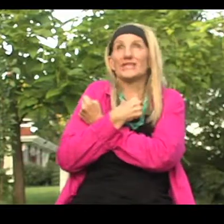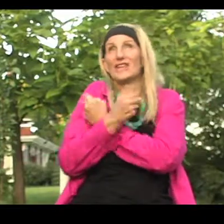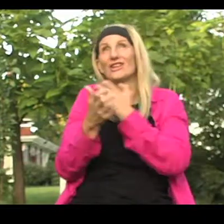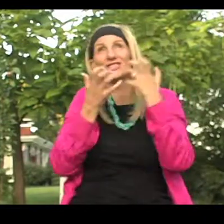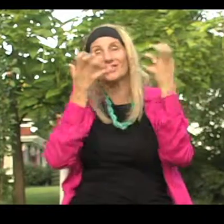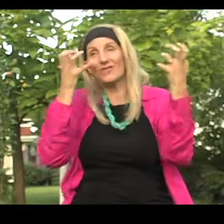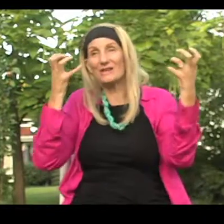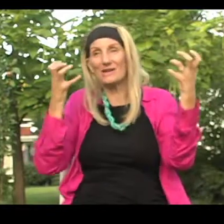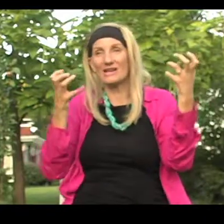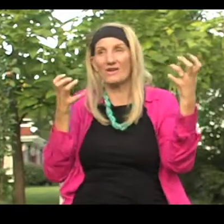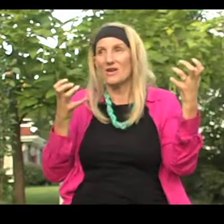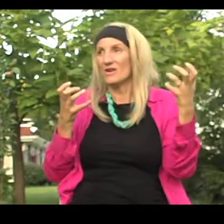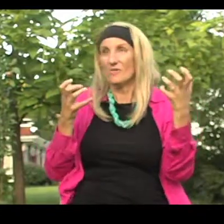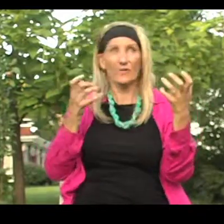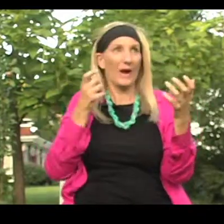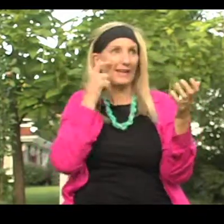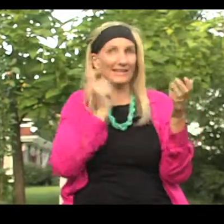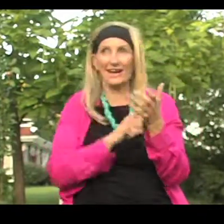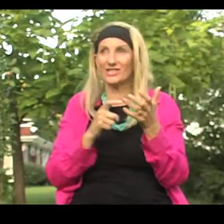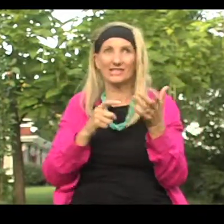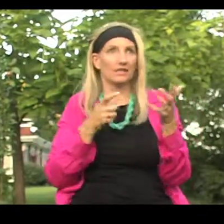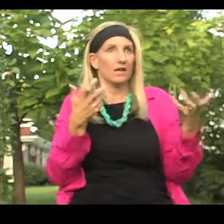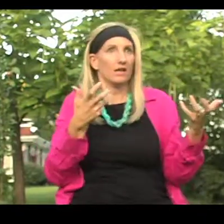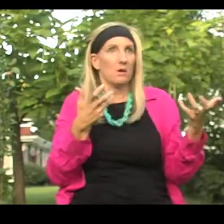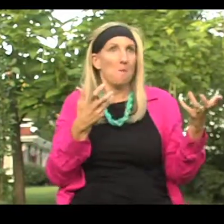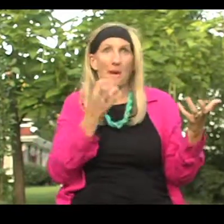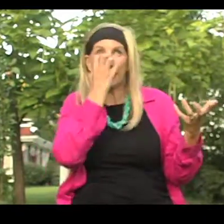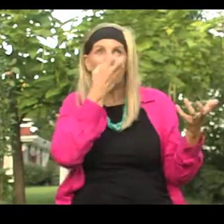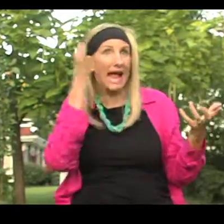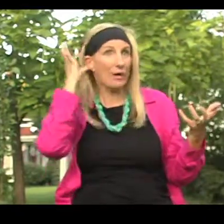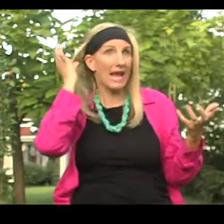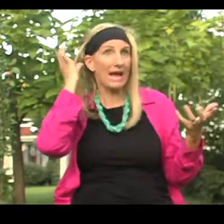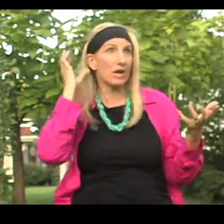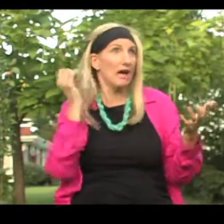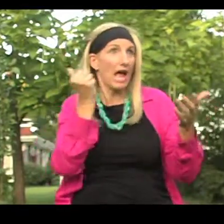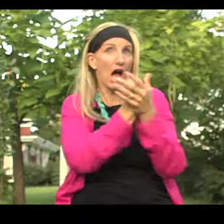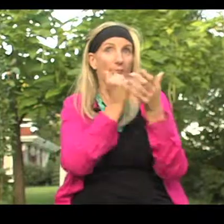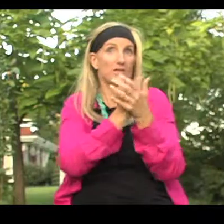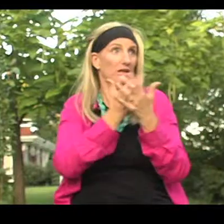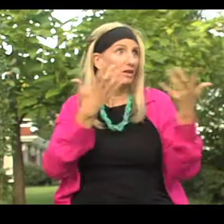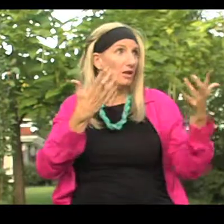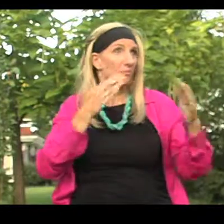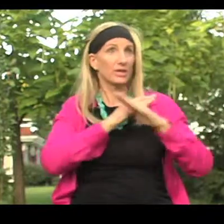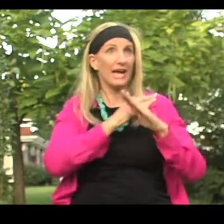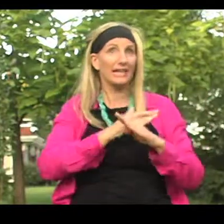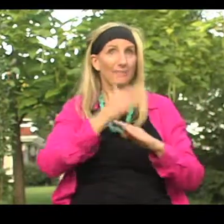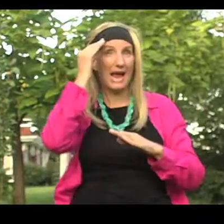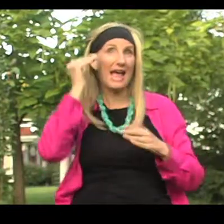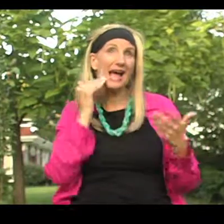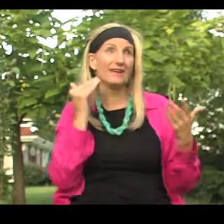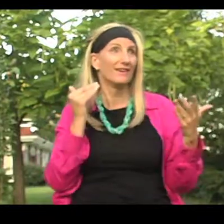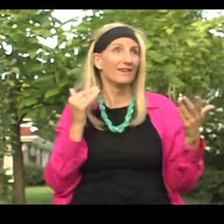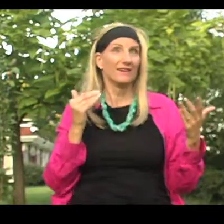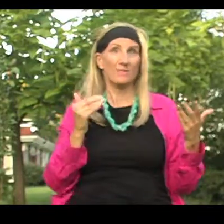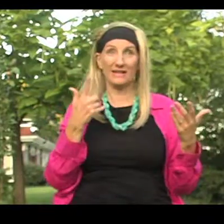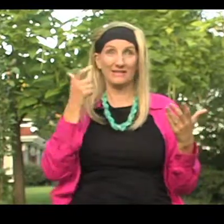started screaming. And we recognized, she said, my clown hair helped to protect my head. Because you